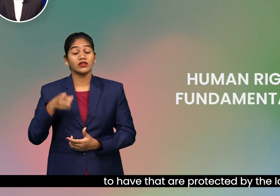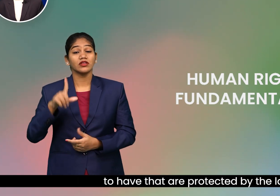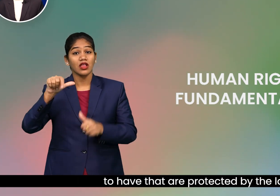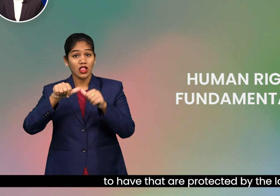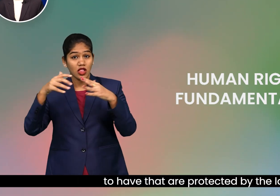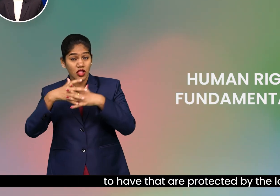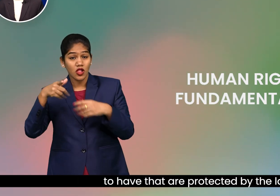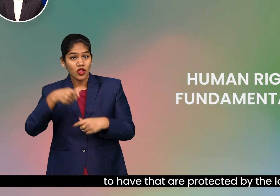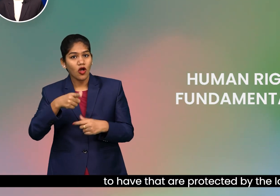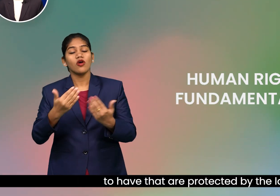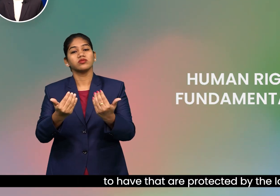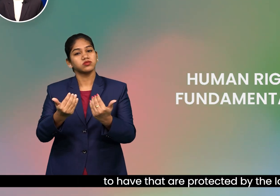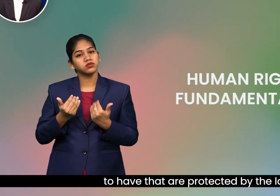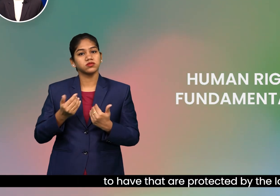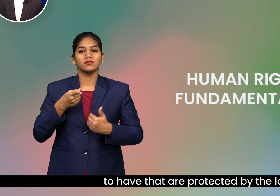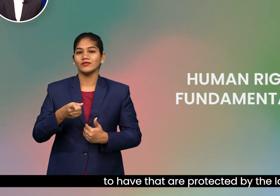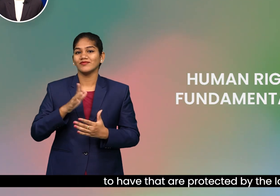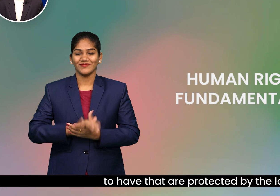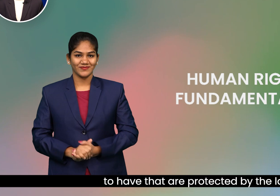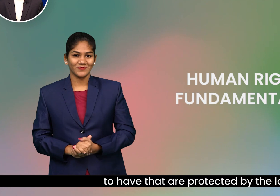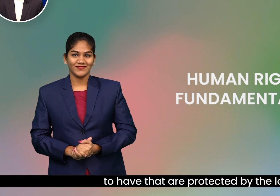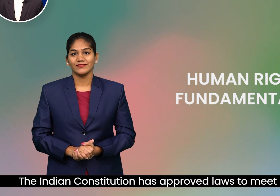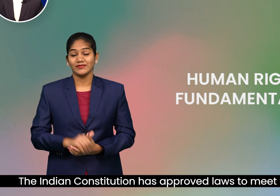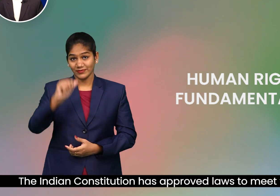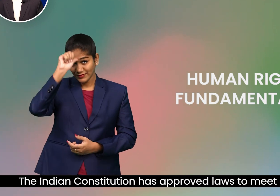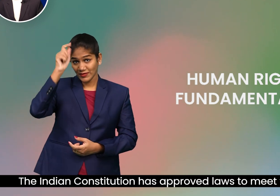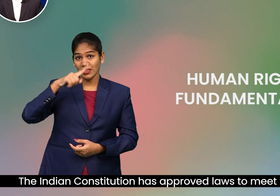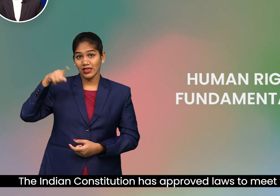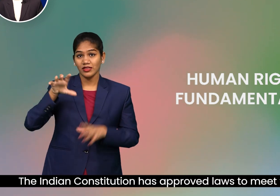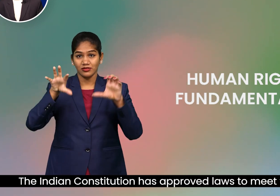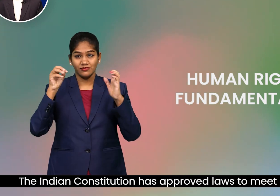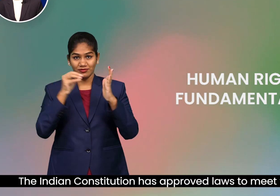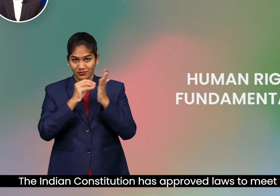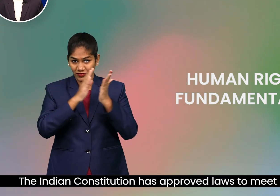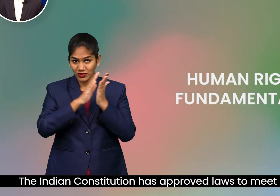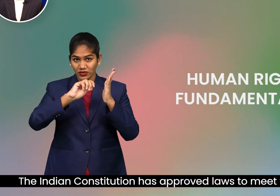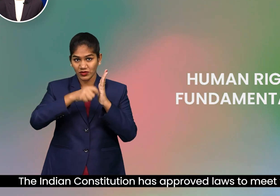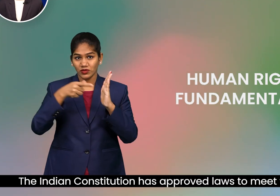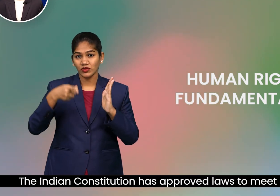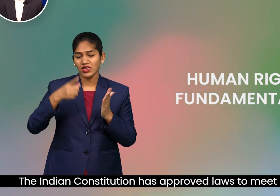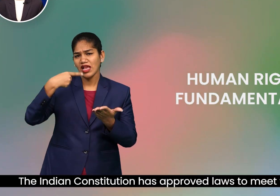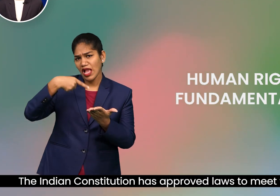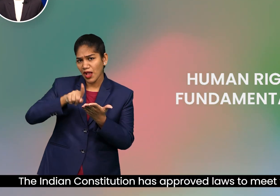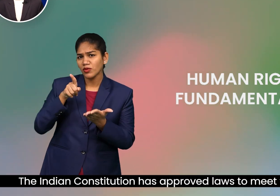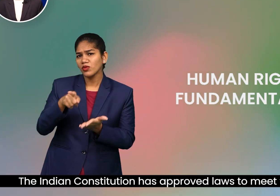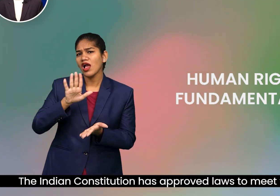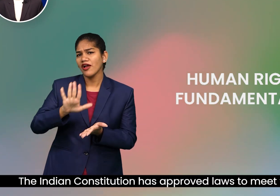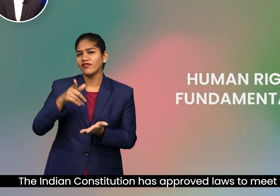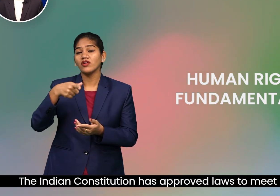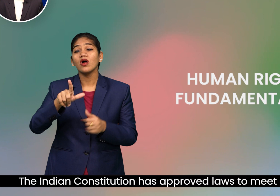protected by the law. The Indian Constitution has approved laws to meet